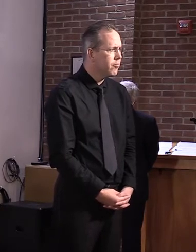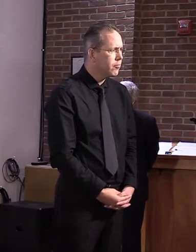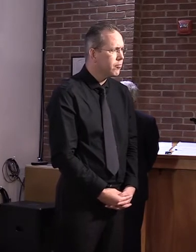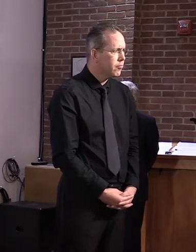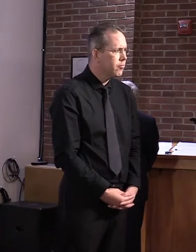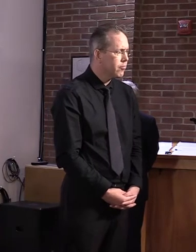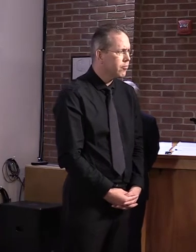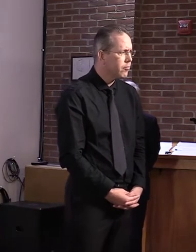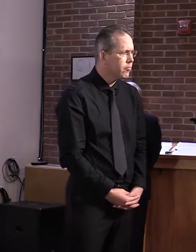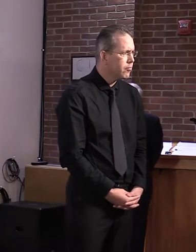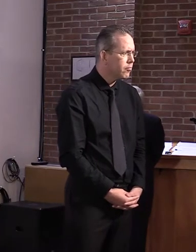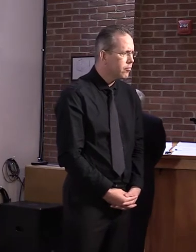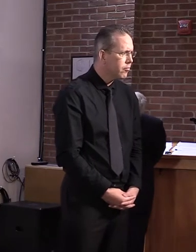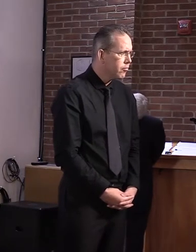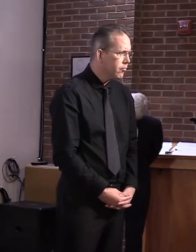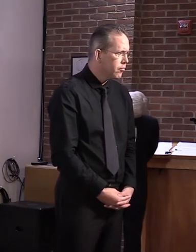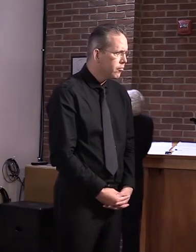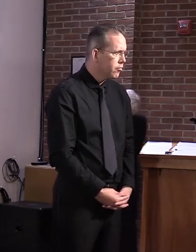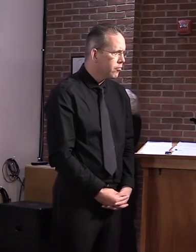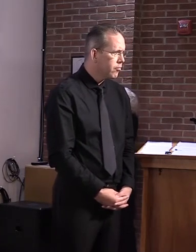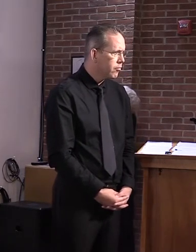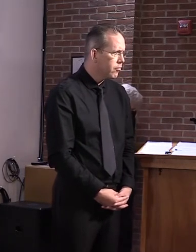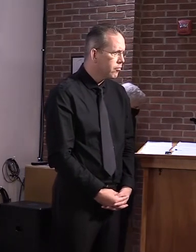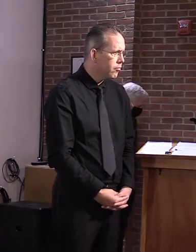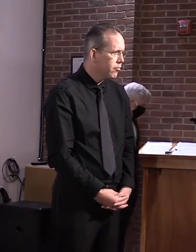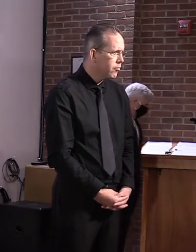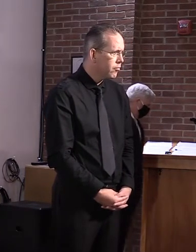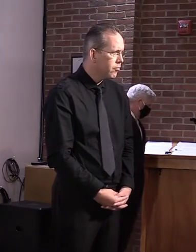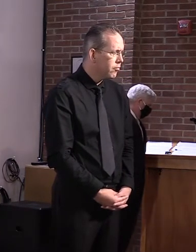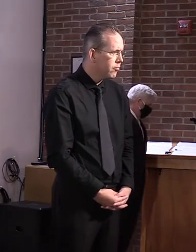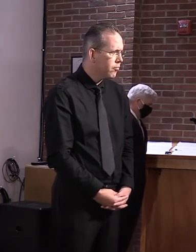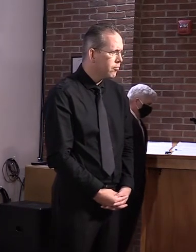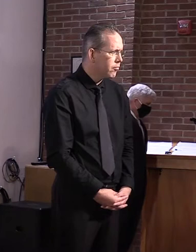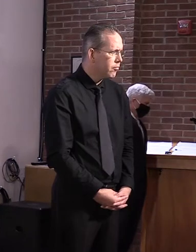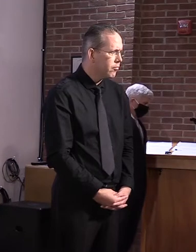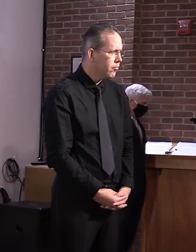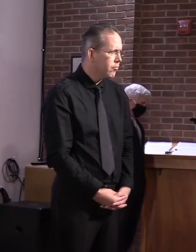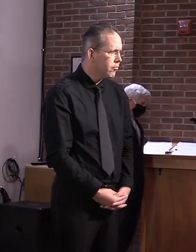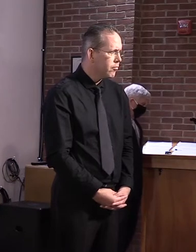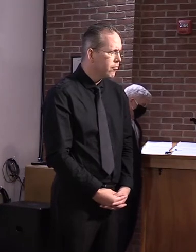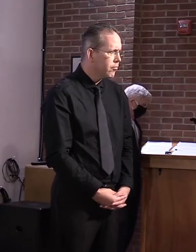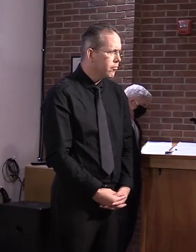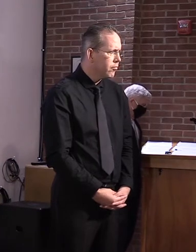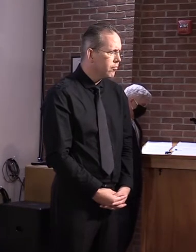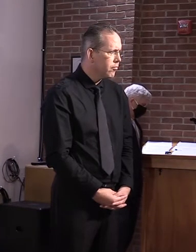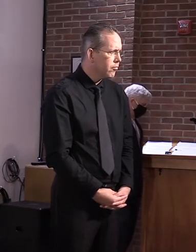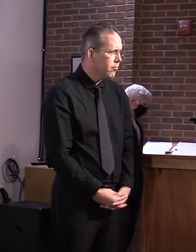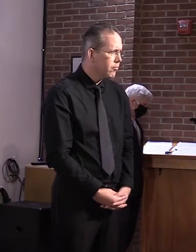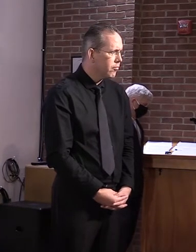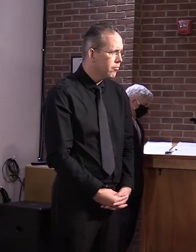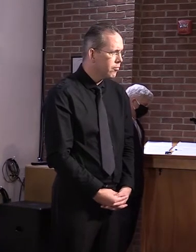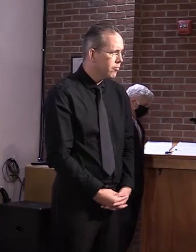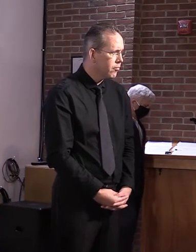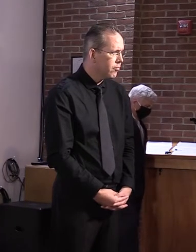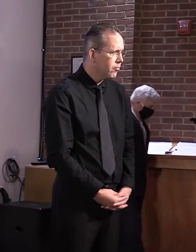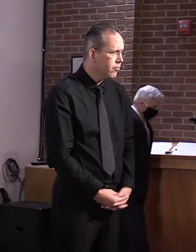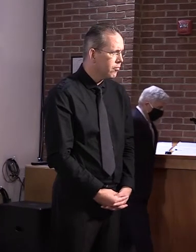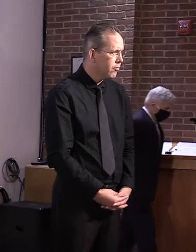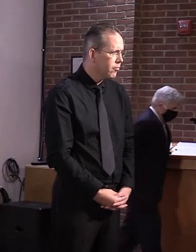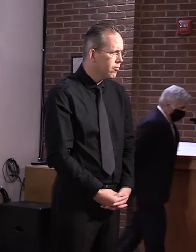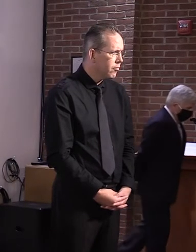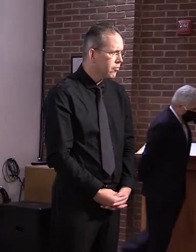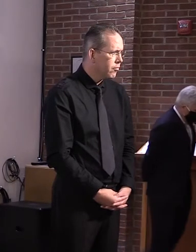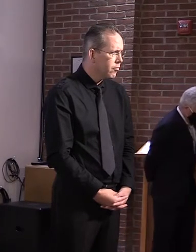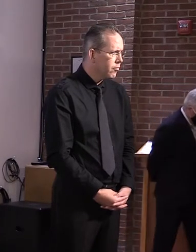you had your druthers, how would you see that money being paid out to businesses under the